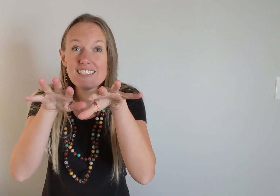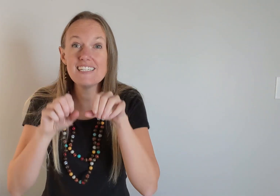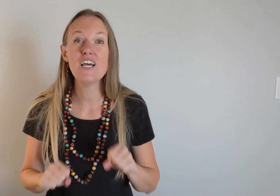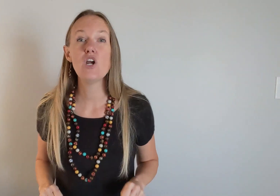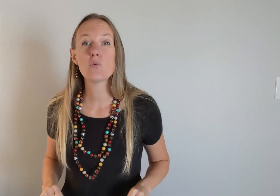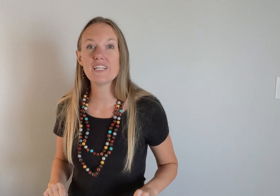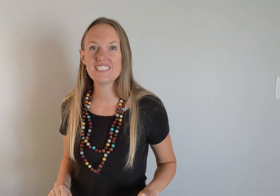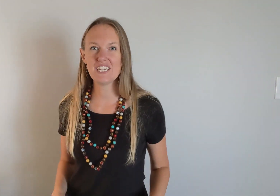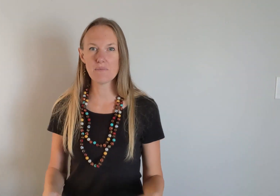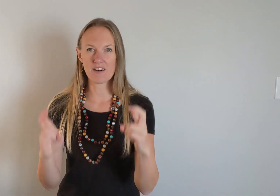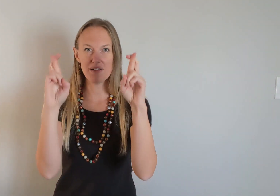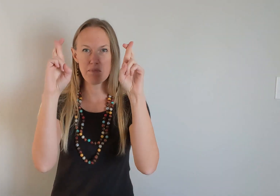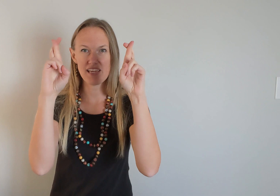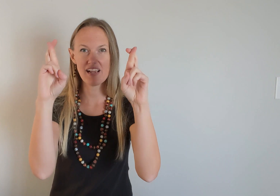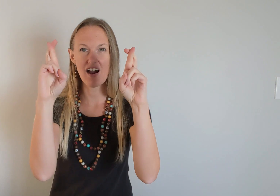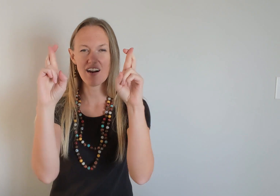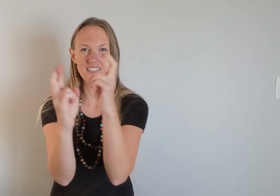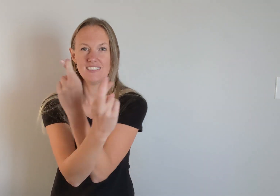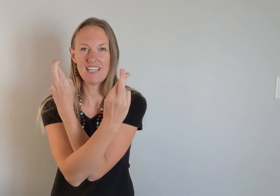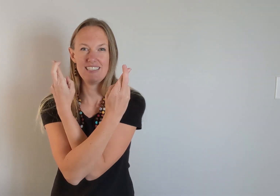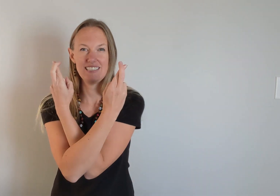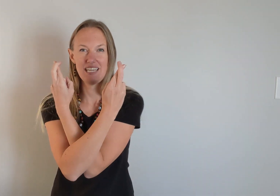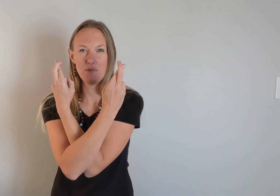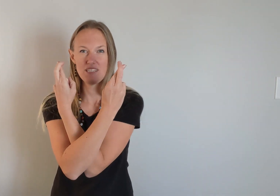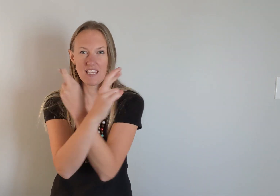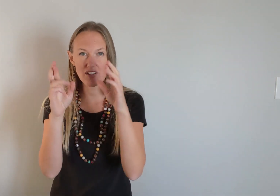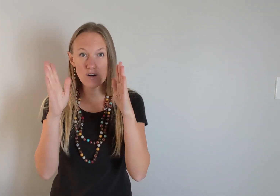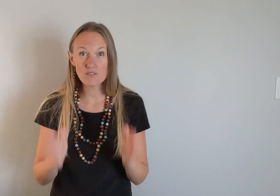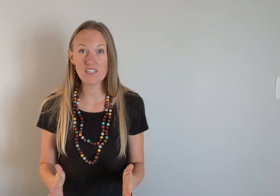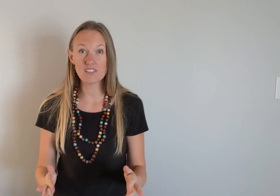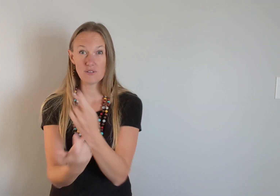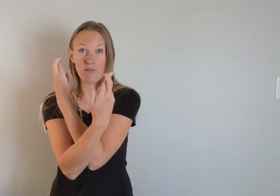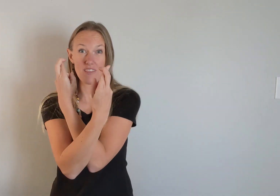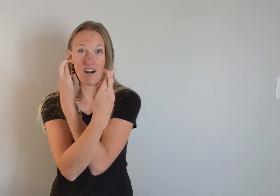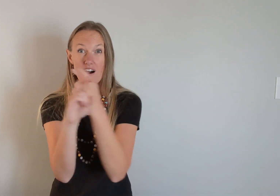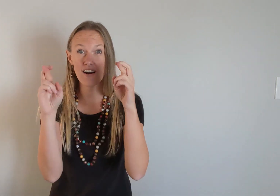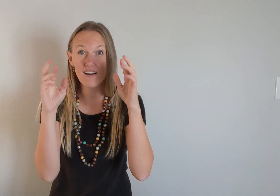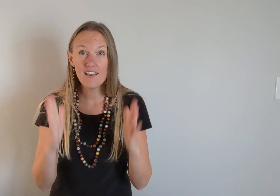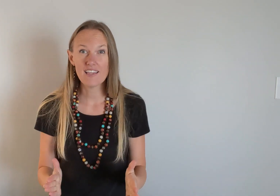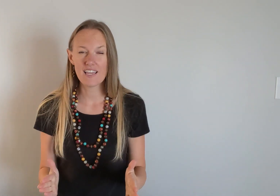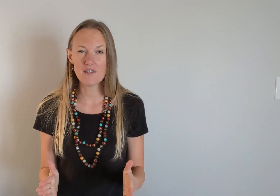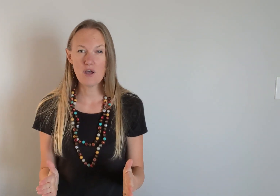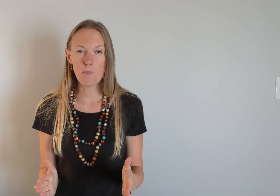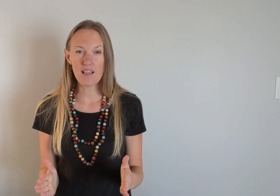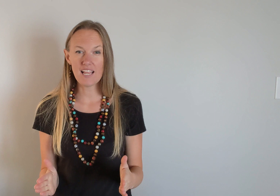blessed Redeemer, making R's, and it's the same as Savior, only you're doing it with an R, okay?